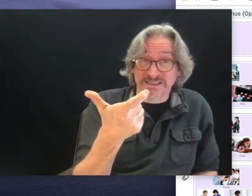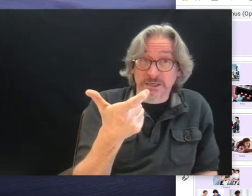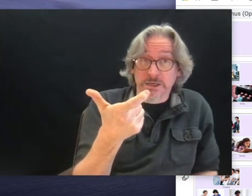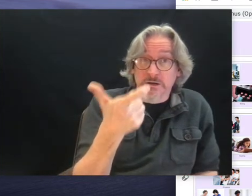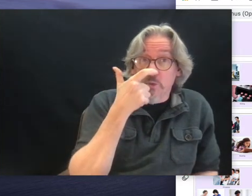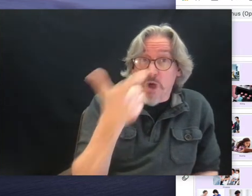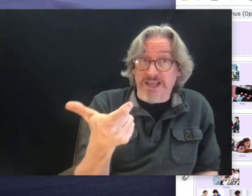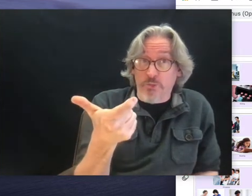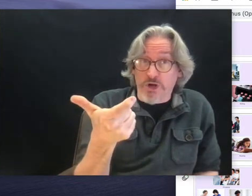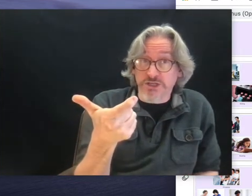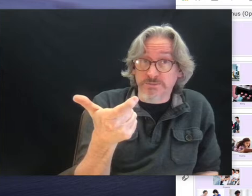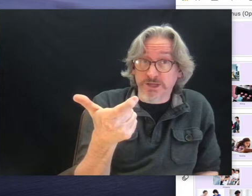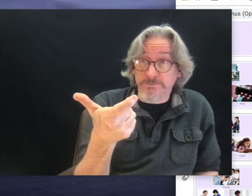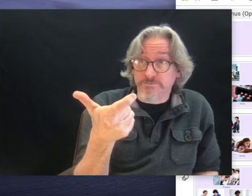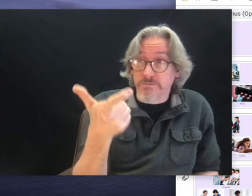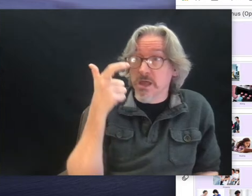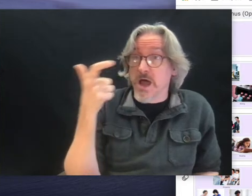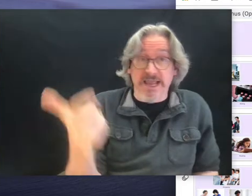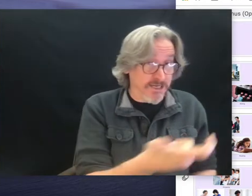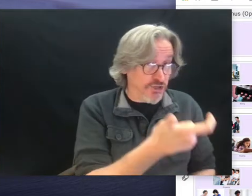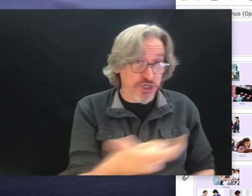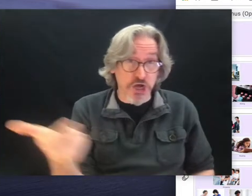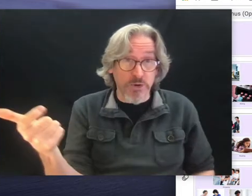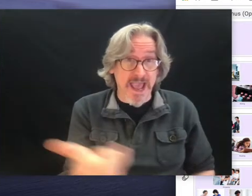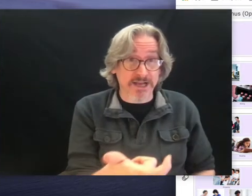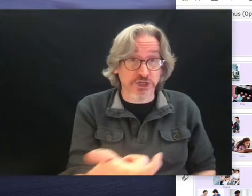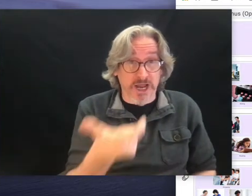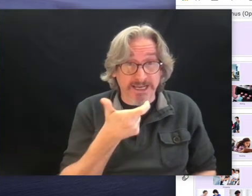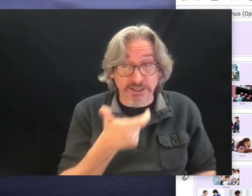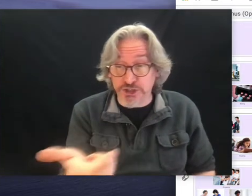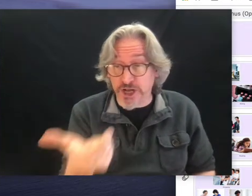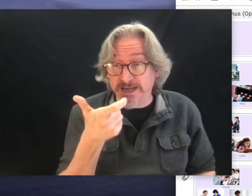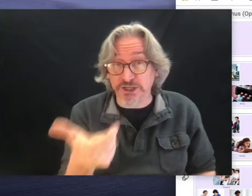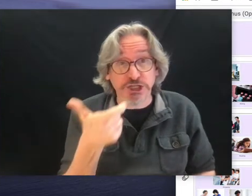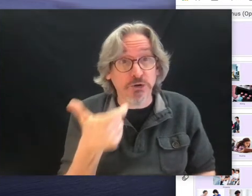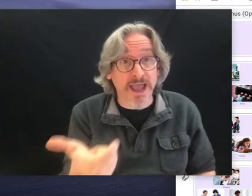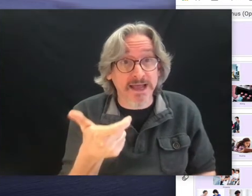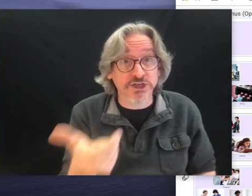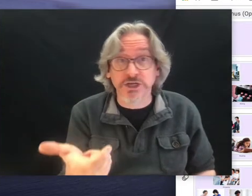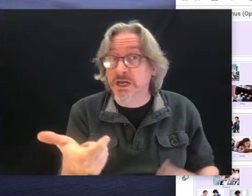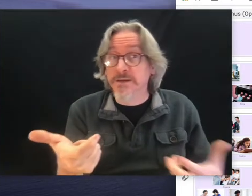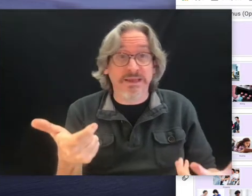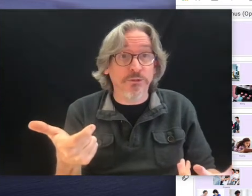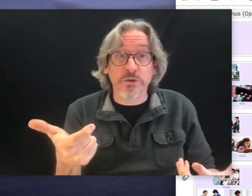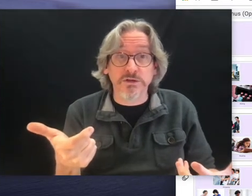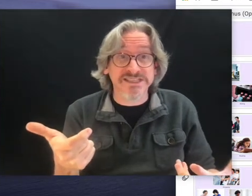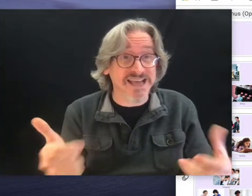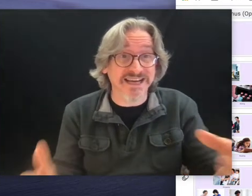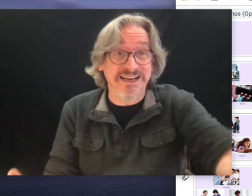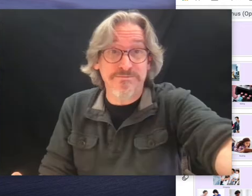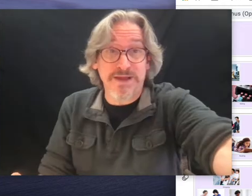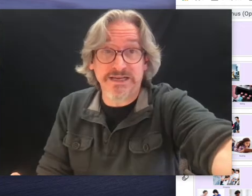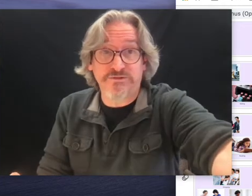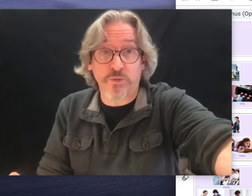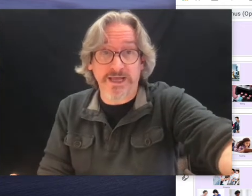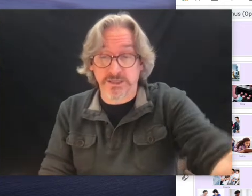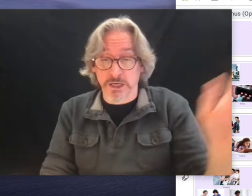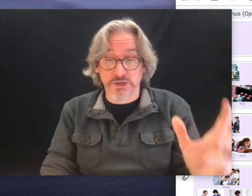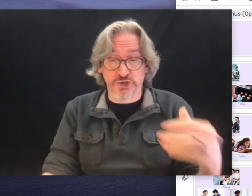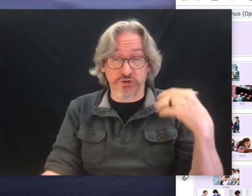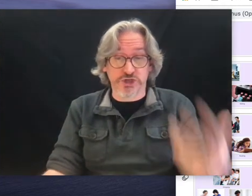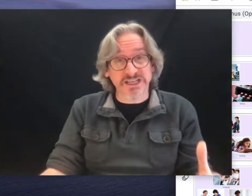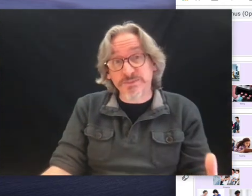lot. I can watch something. I can geocache. I can geocache. People will sign it in many different